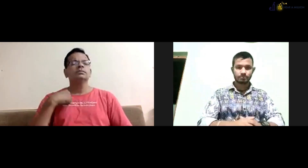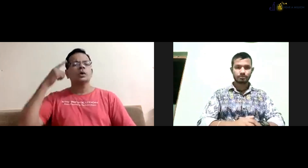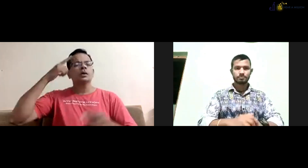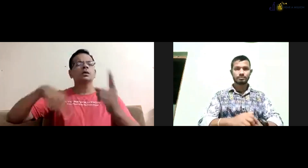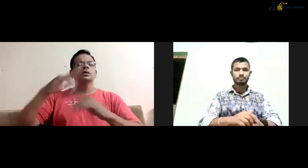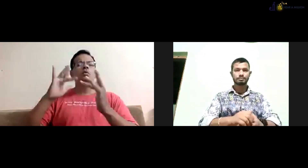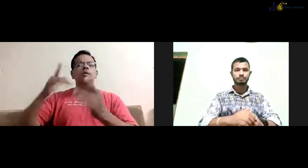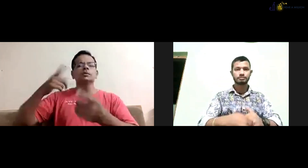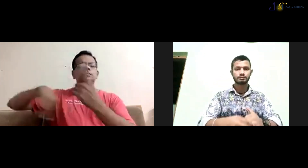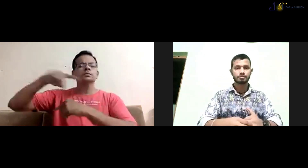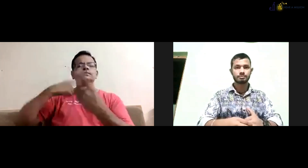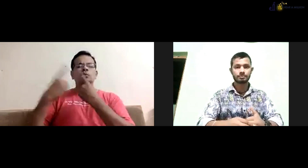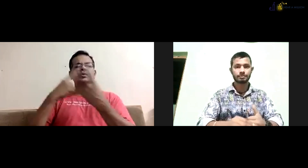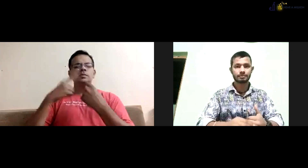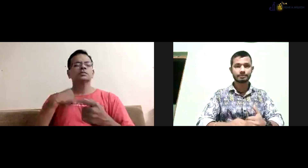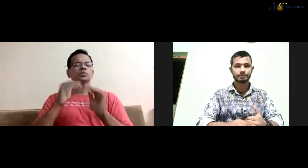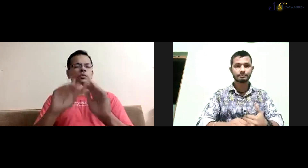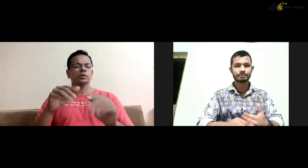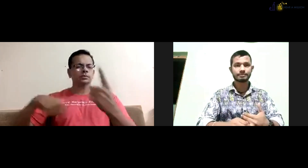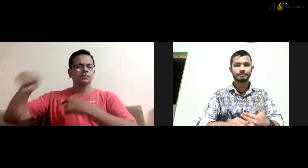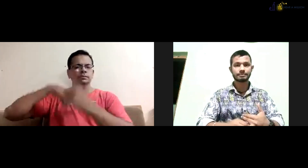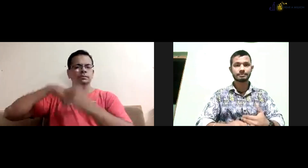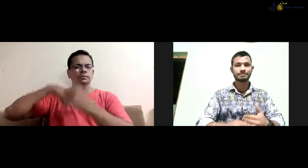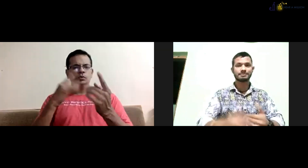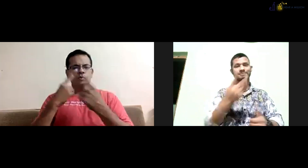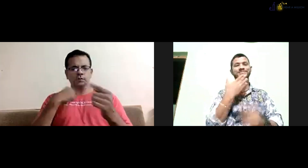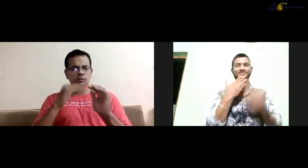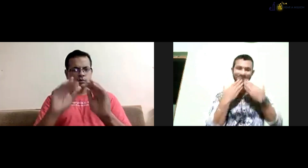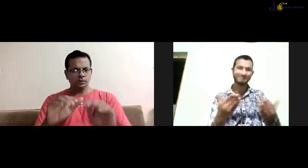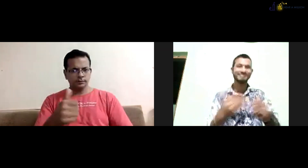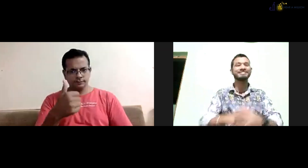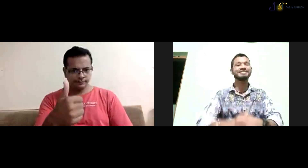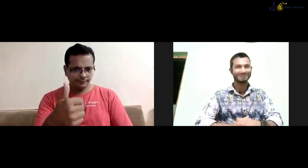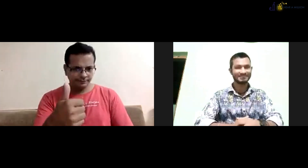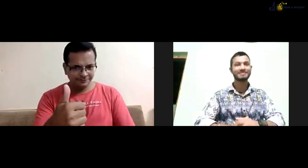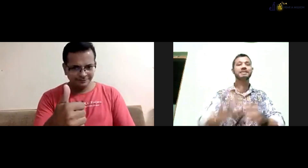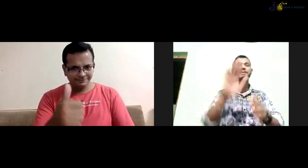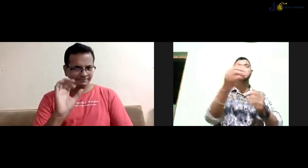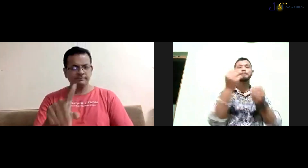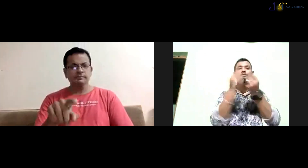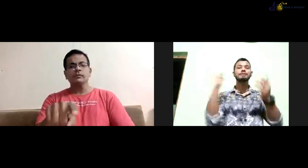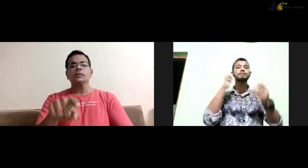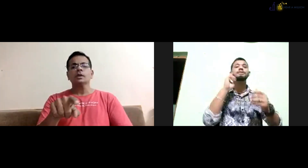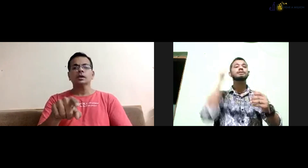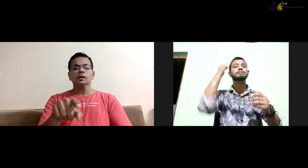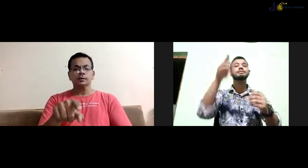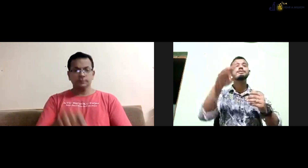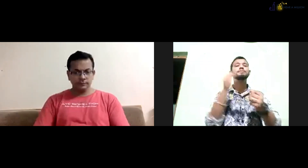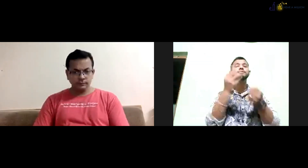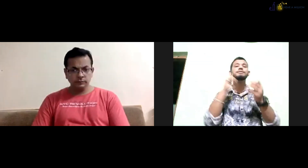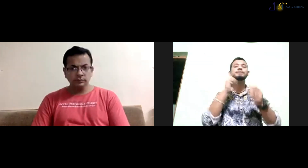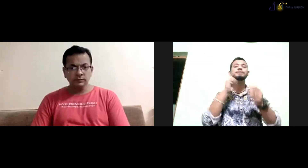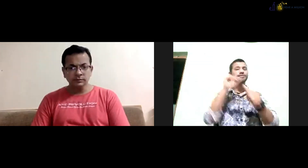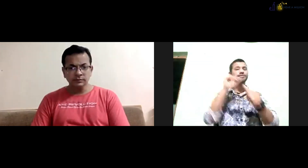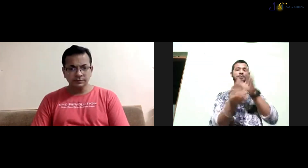that. Okay. So I think we can connect with some people and we can definitely support you. Okay.